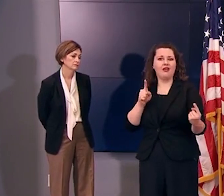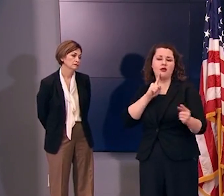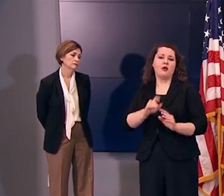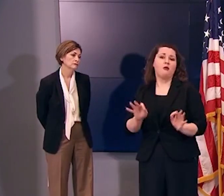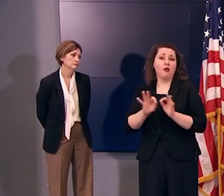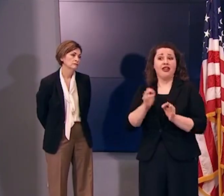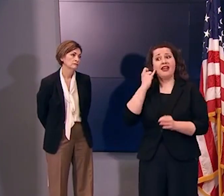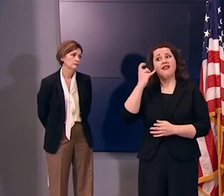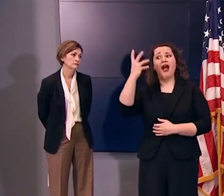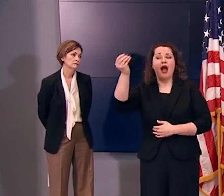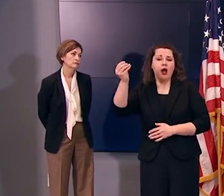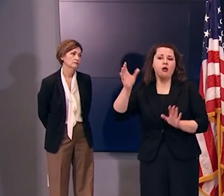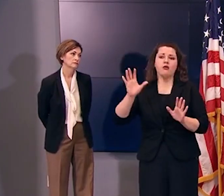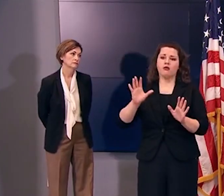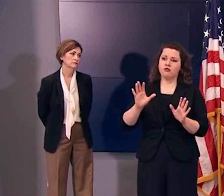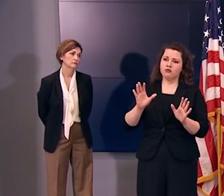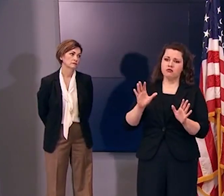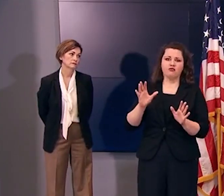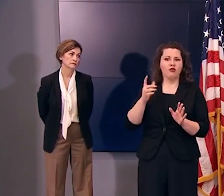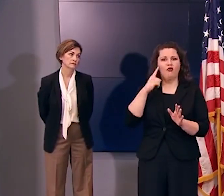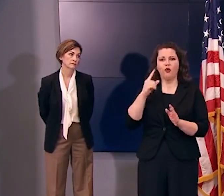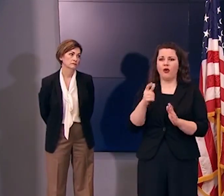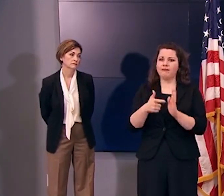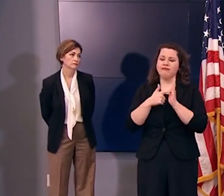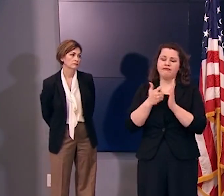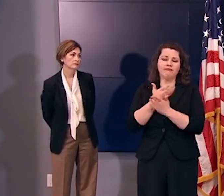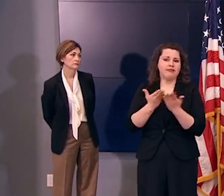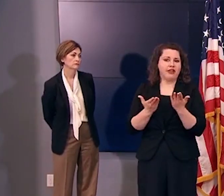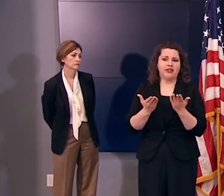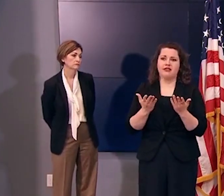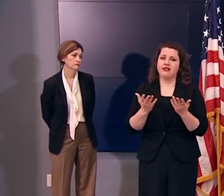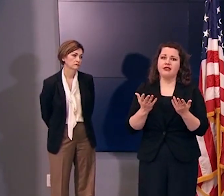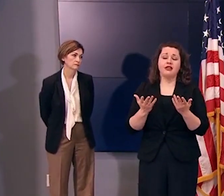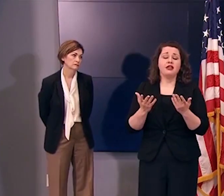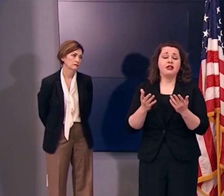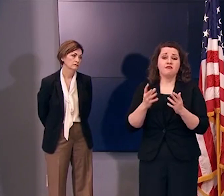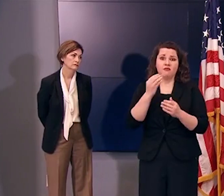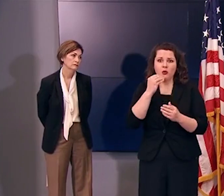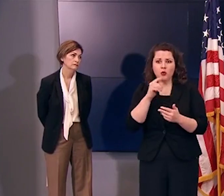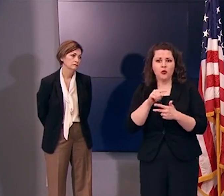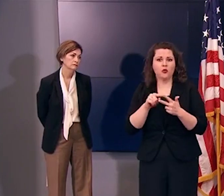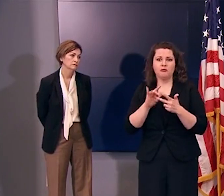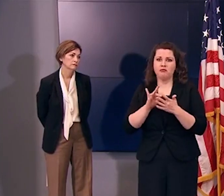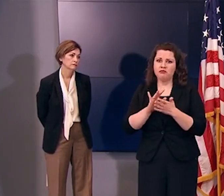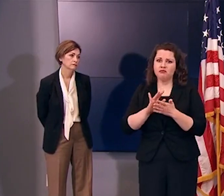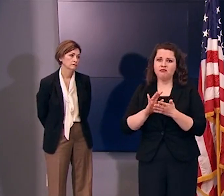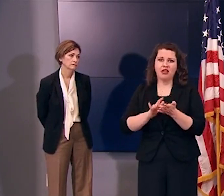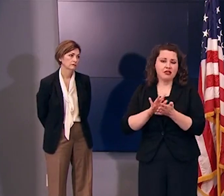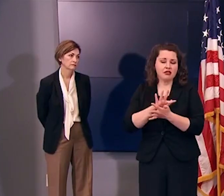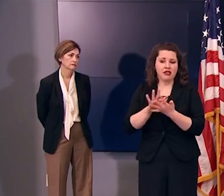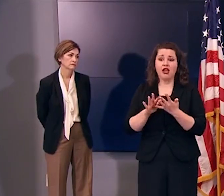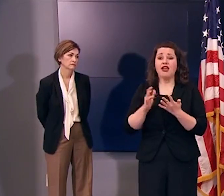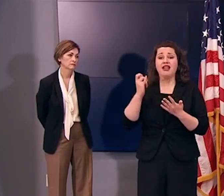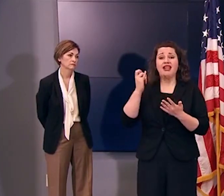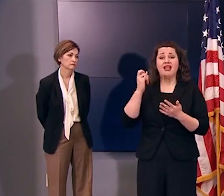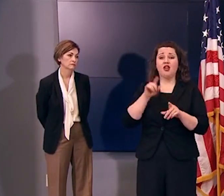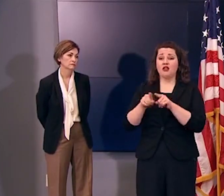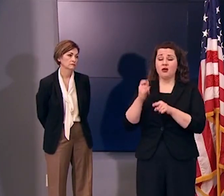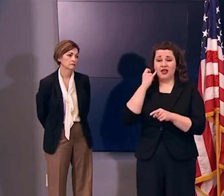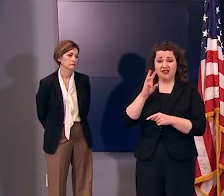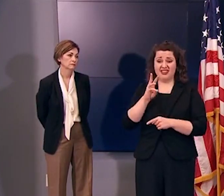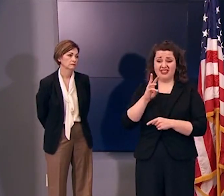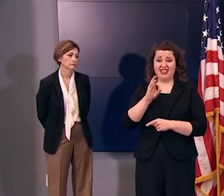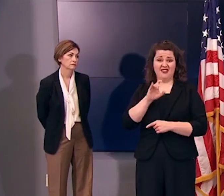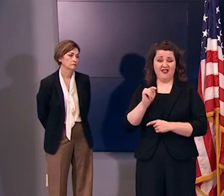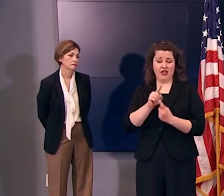do have to be out, leave only for essential errands. I mean, I think that the other thing that we're understanding is if you can't maintain 6-foot social